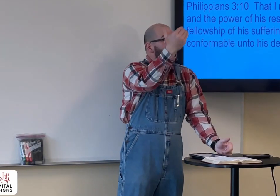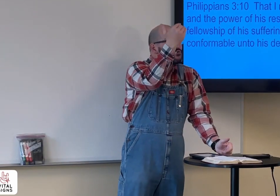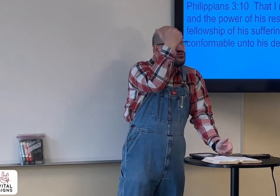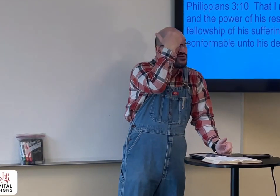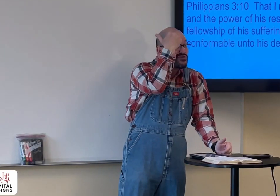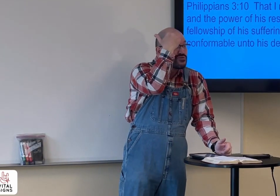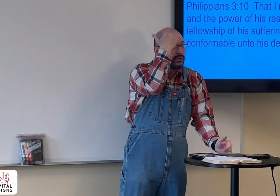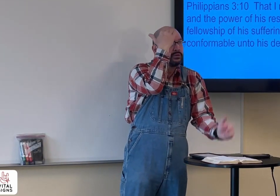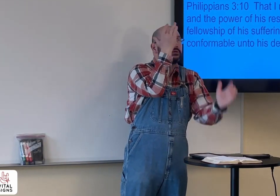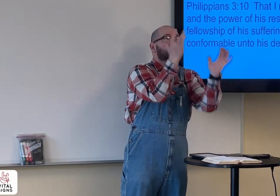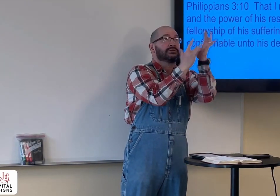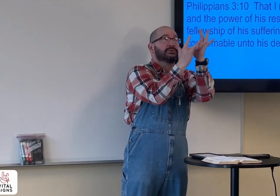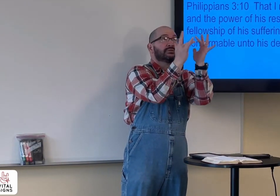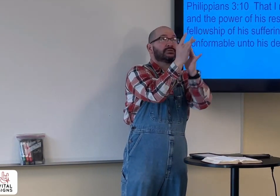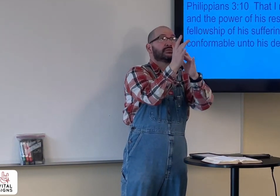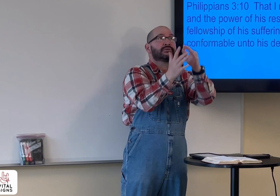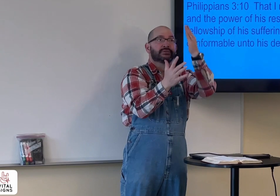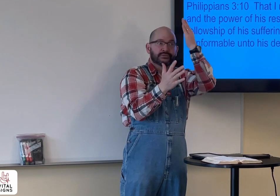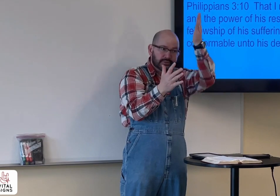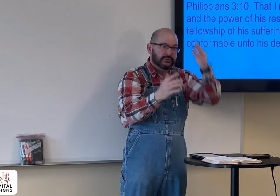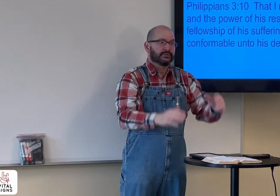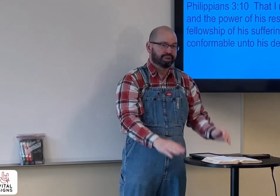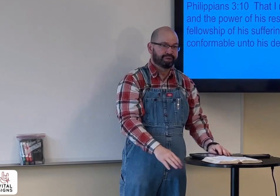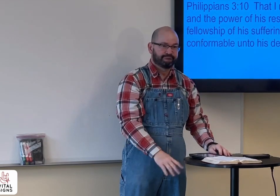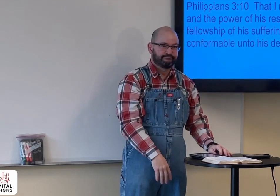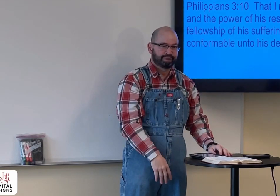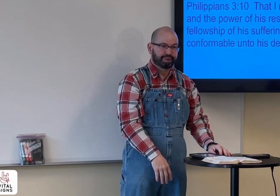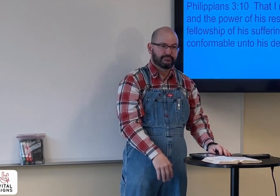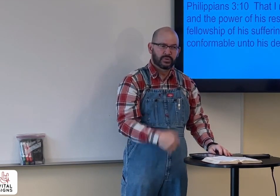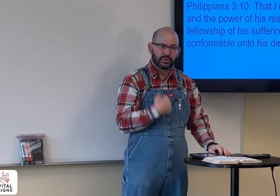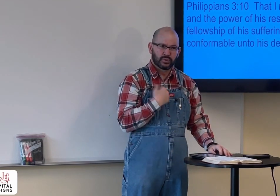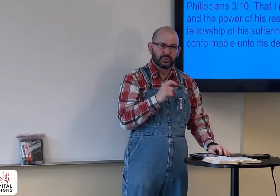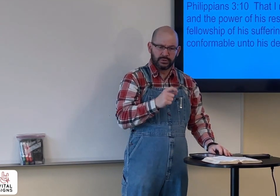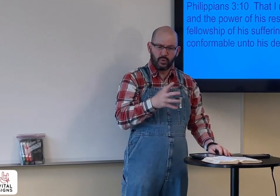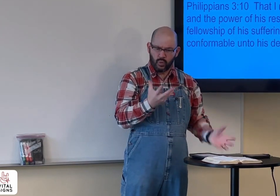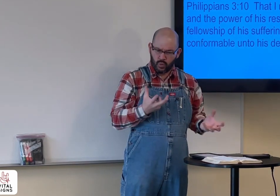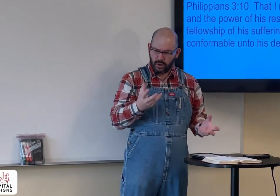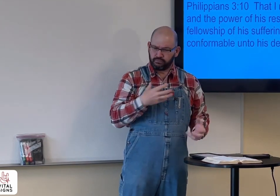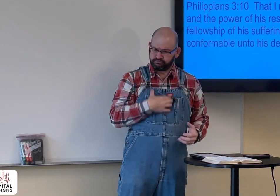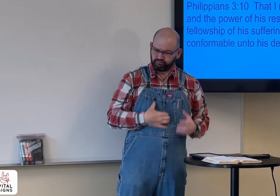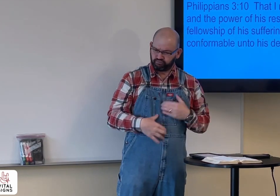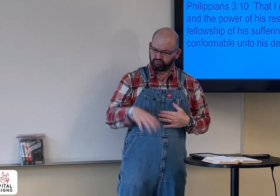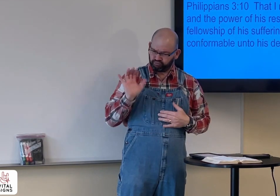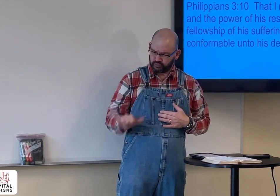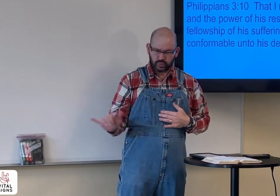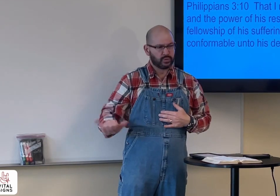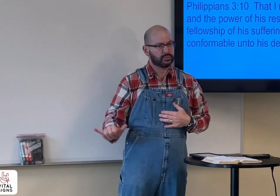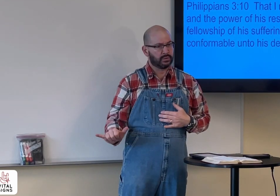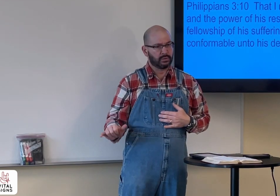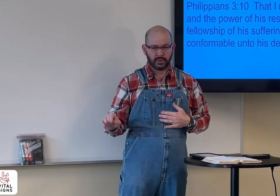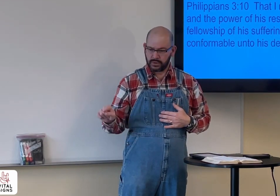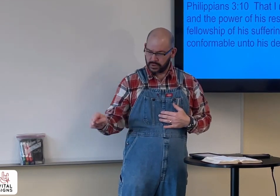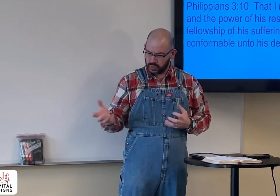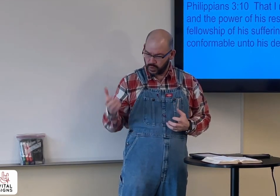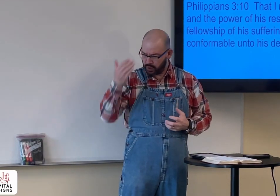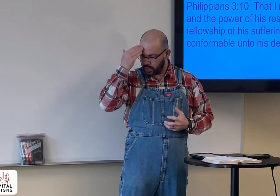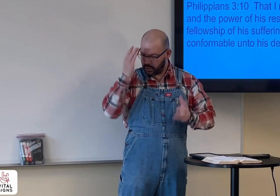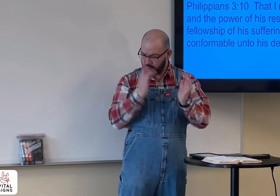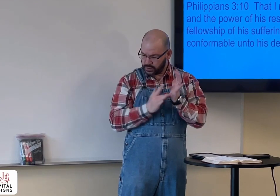Paul wants to know Jesus, and we should also. We should have that desire. He wanted to